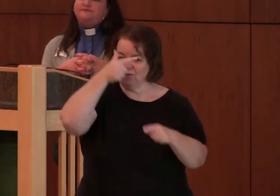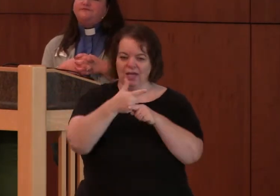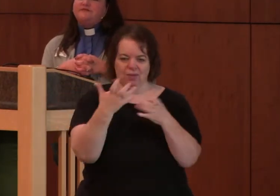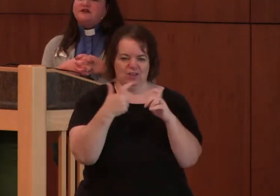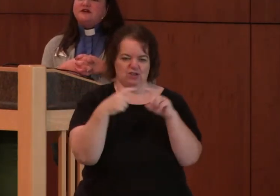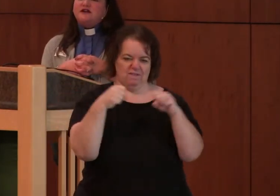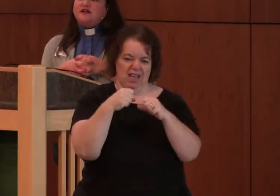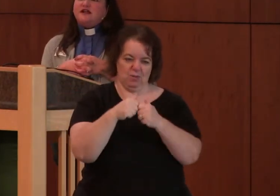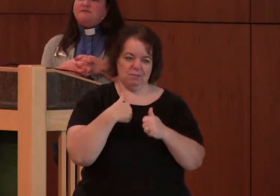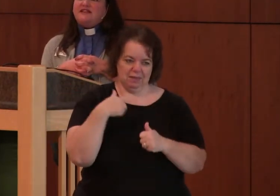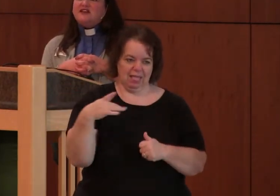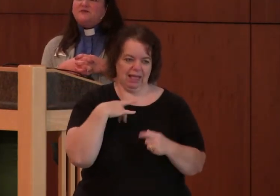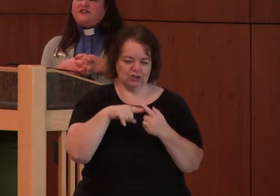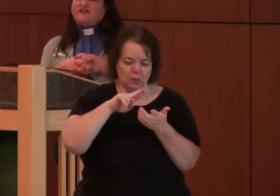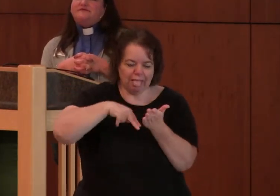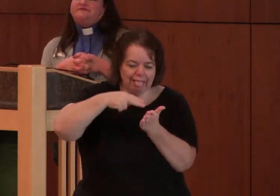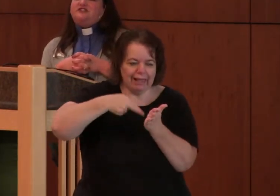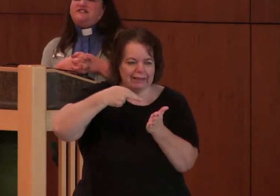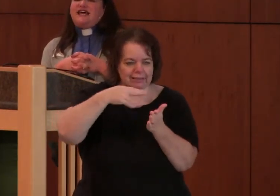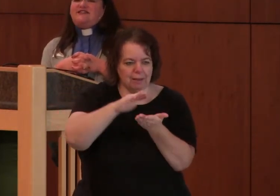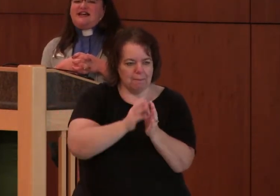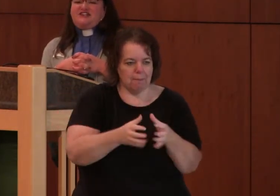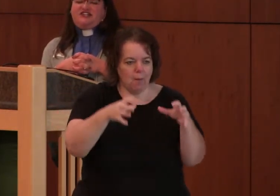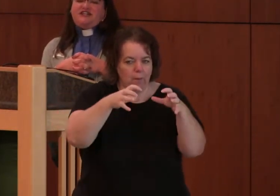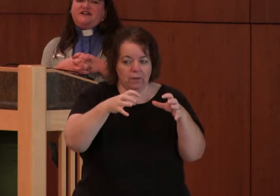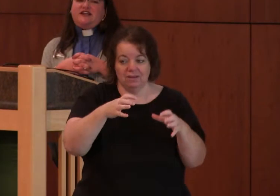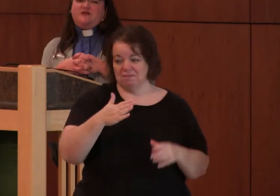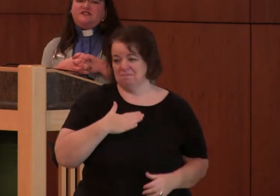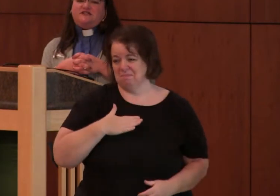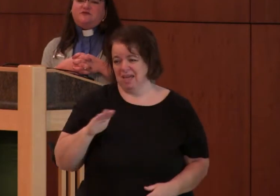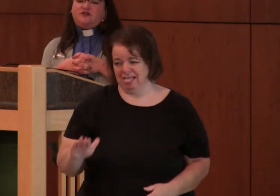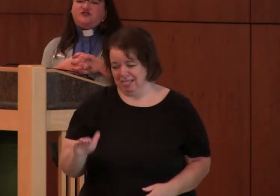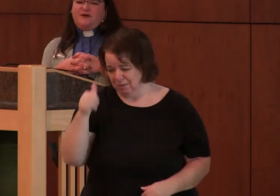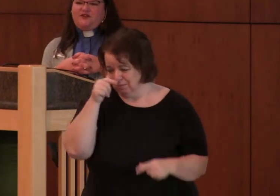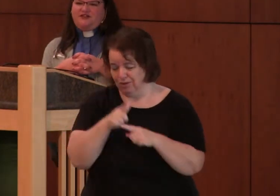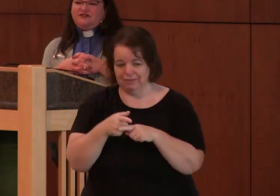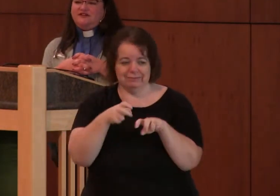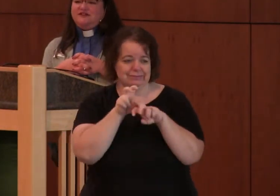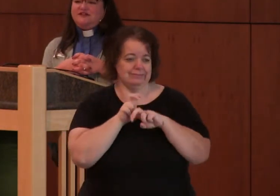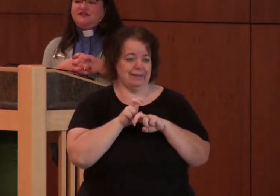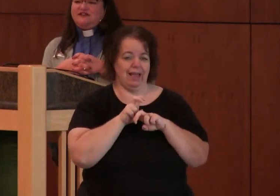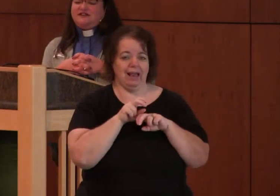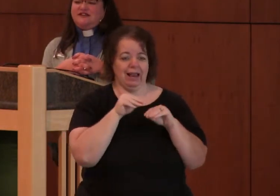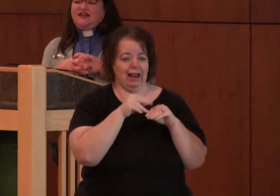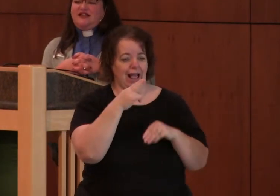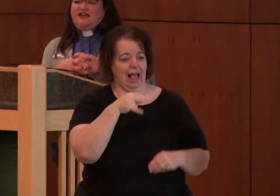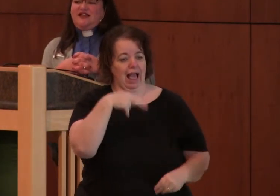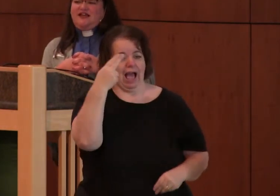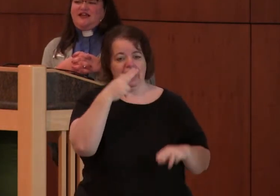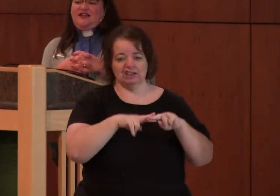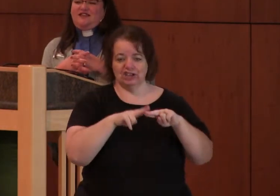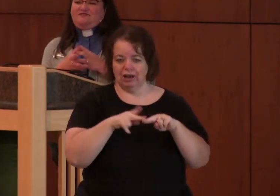the bowl. My little brother just sat in the high chair, and he was more trouble,